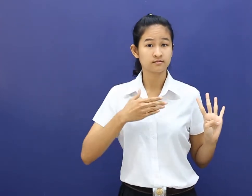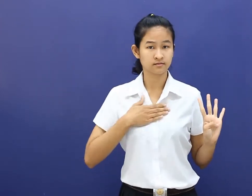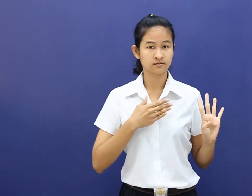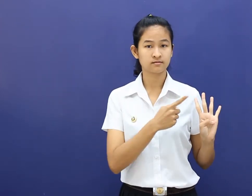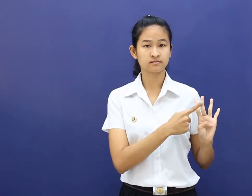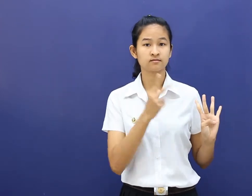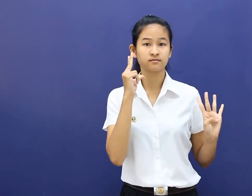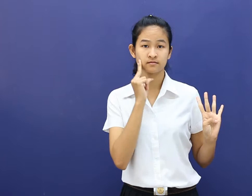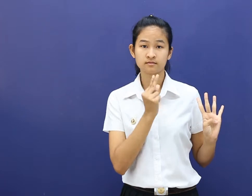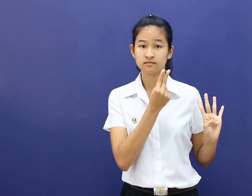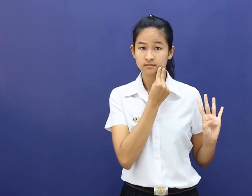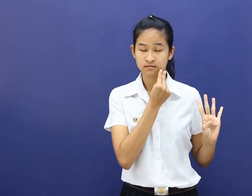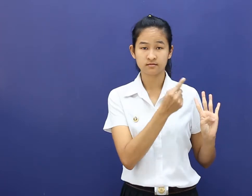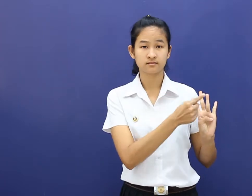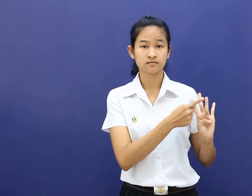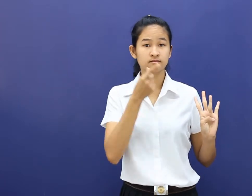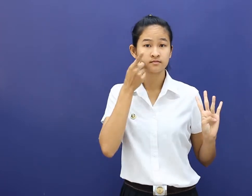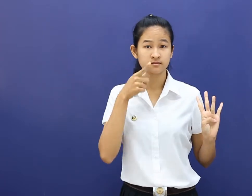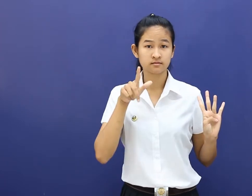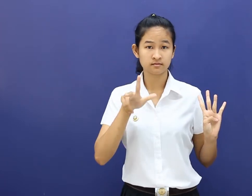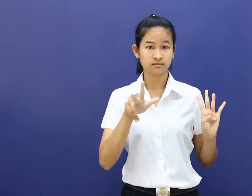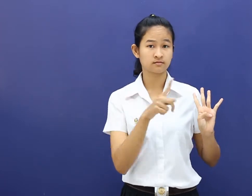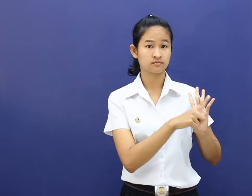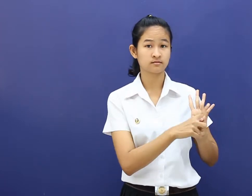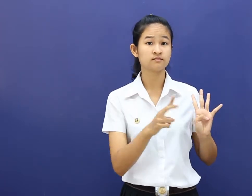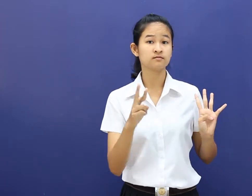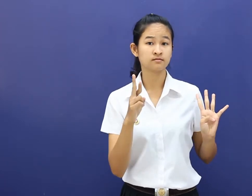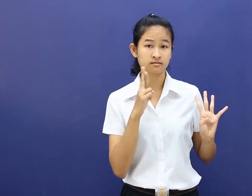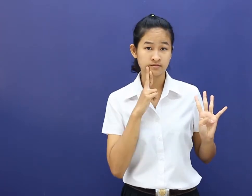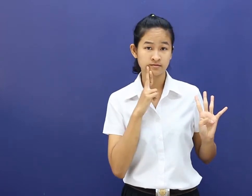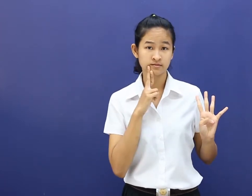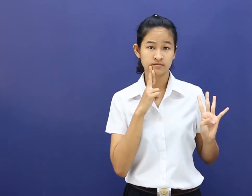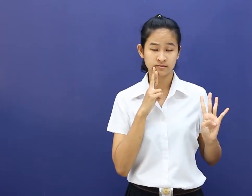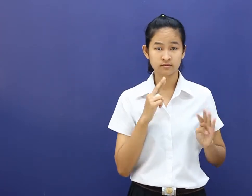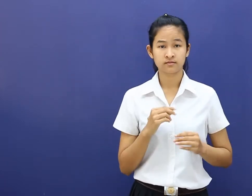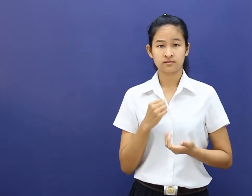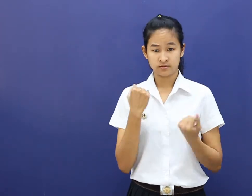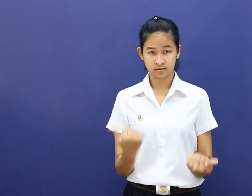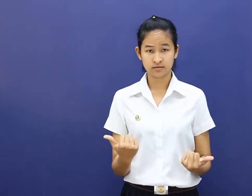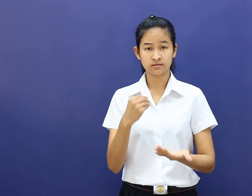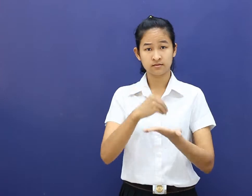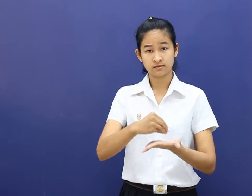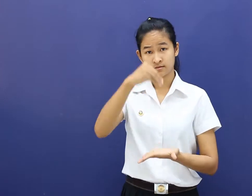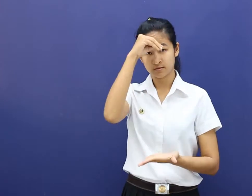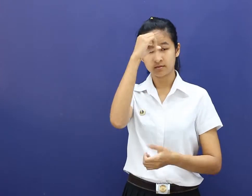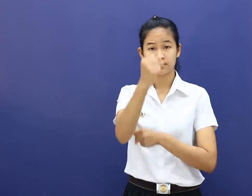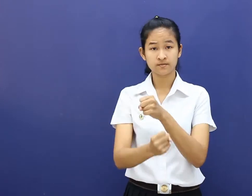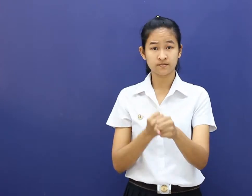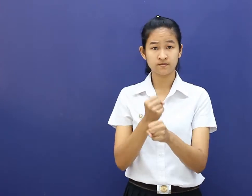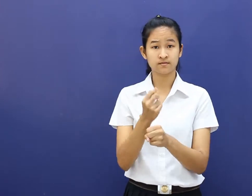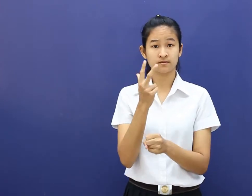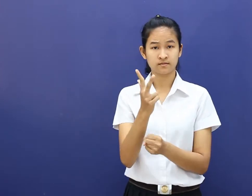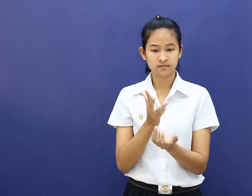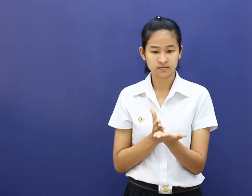Their names are Purishaya Klammani, Lalit Jantarit, and